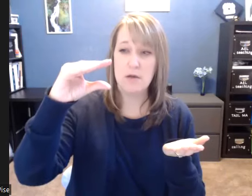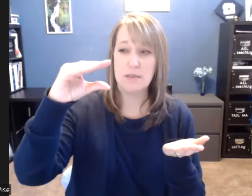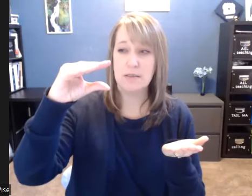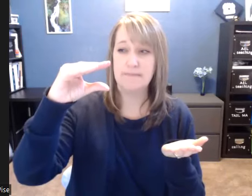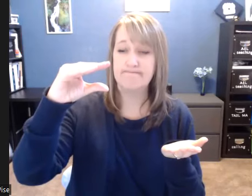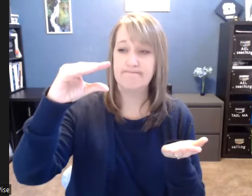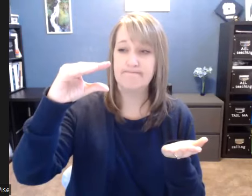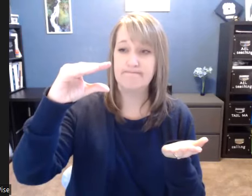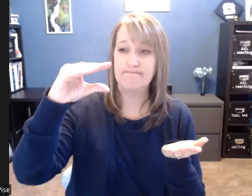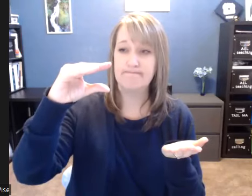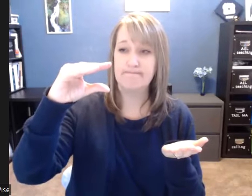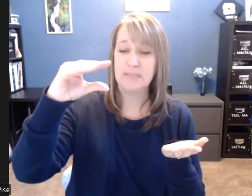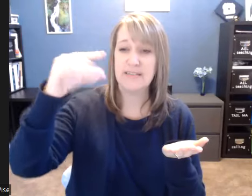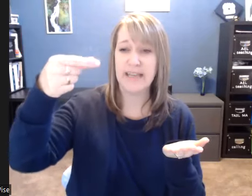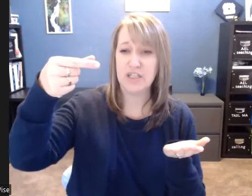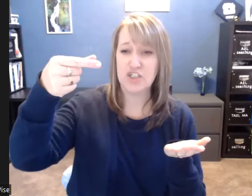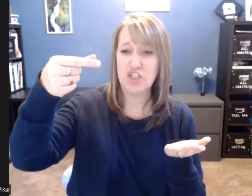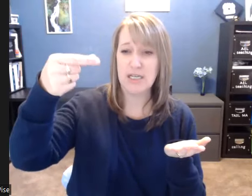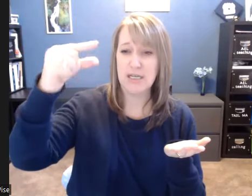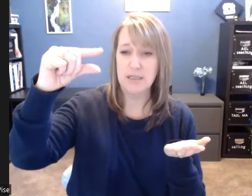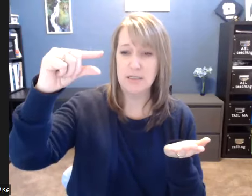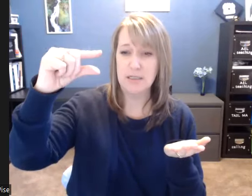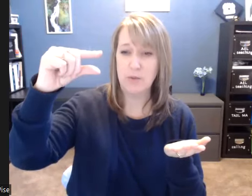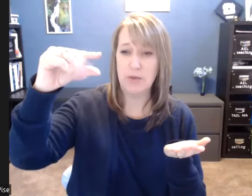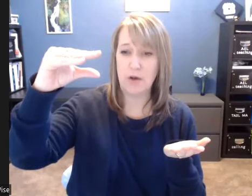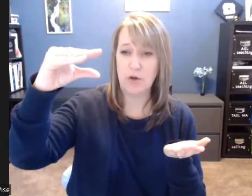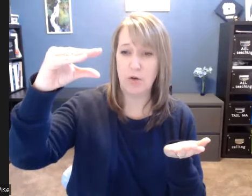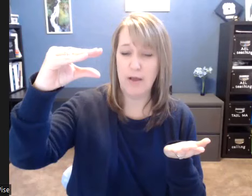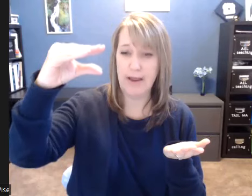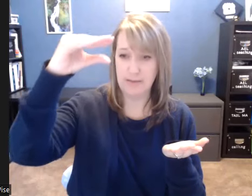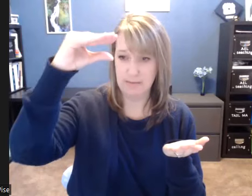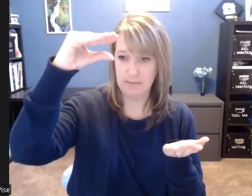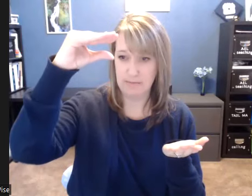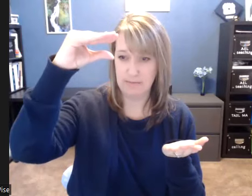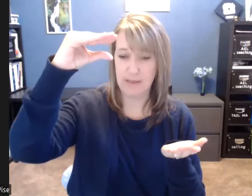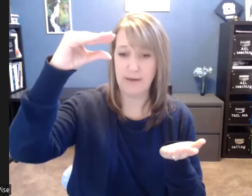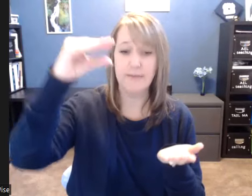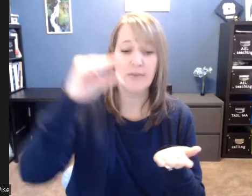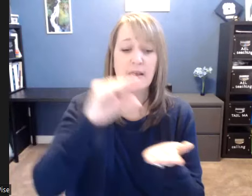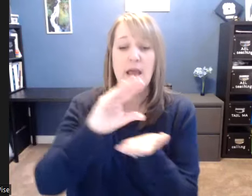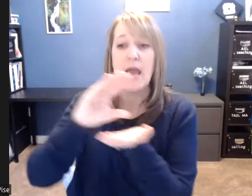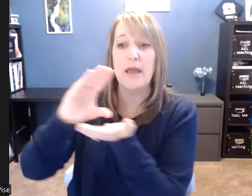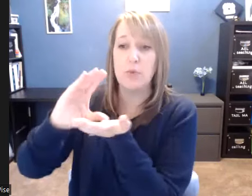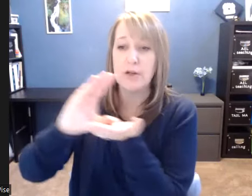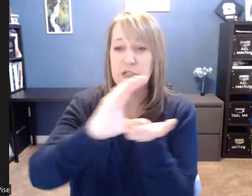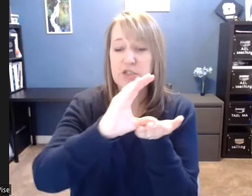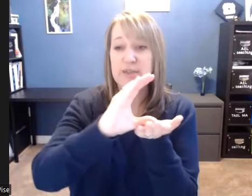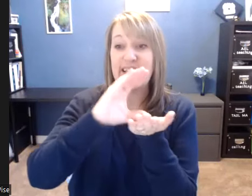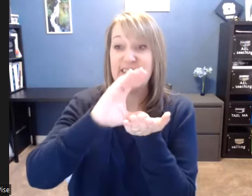want, it's like a G with your whole hand. Okay. And what you're going to do is like, this is